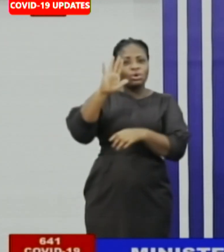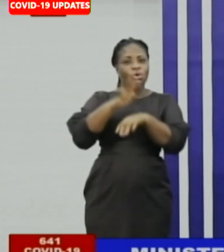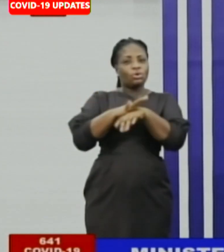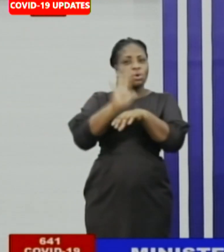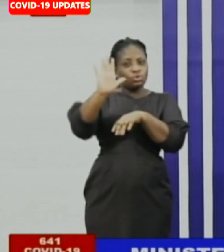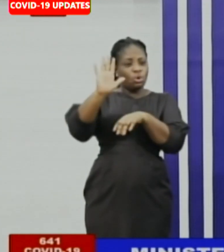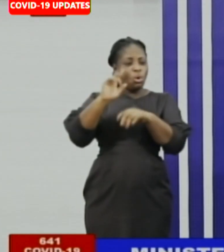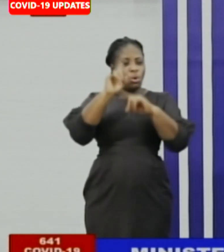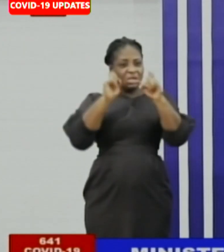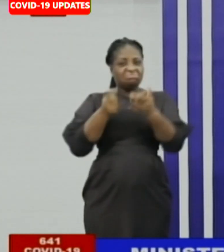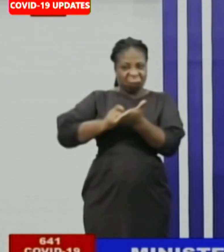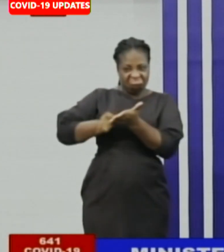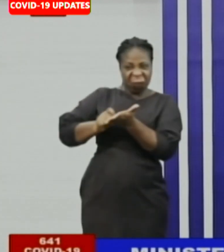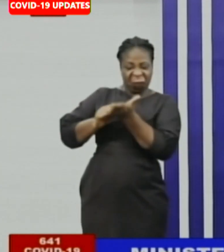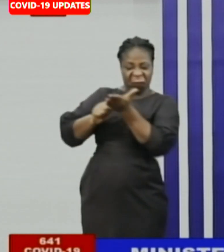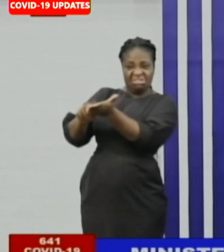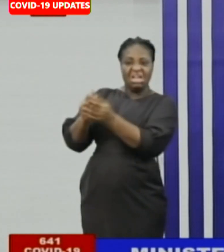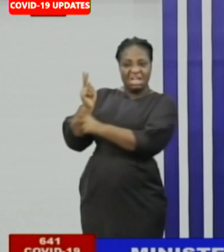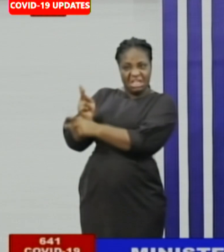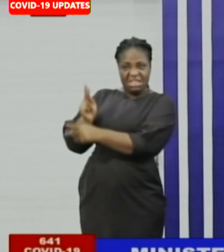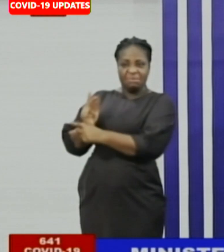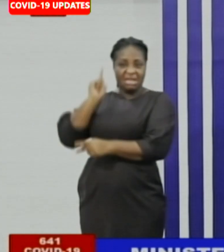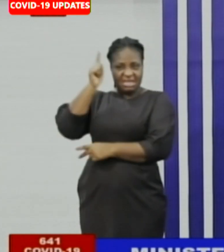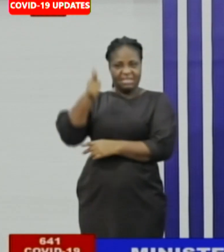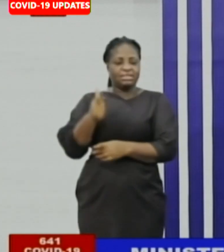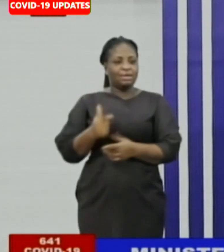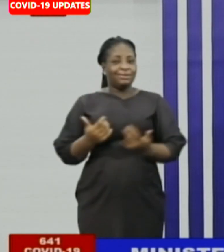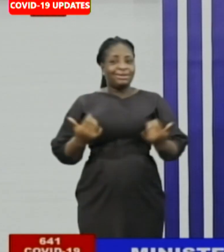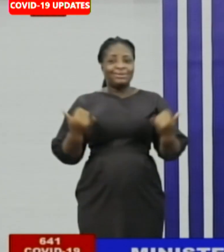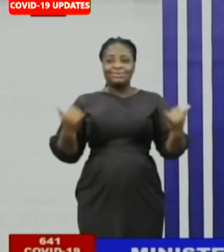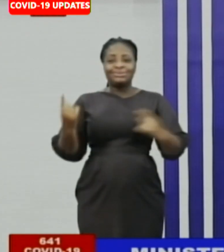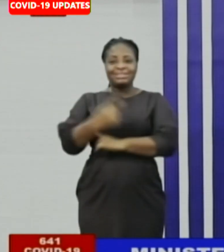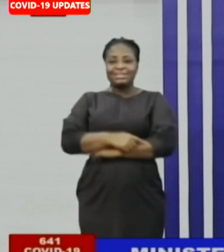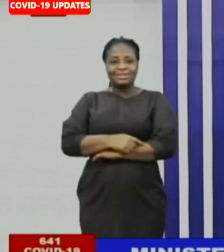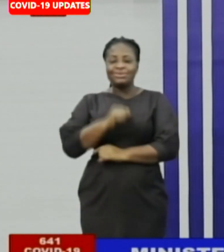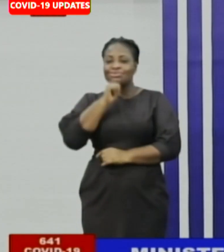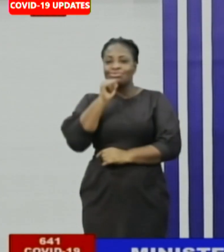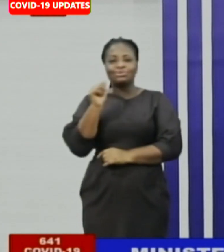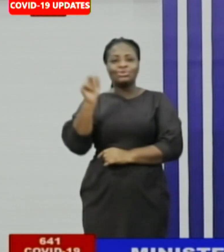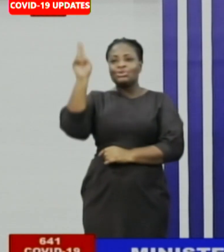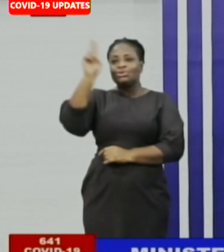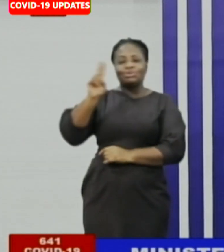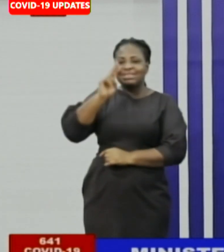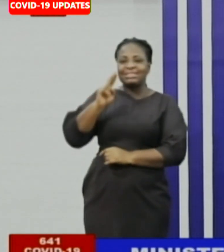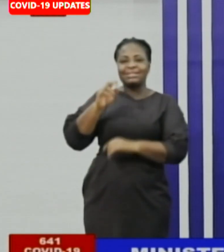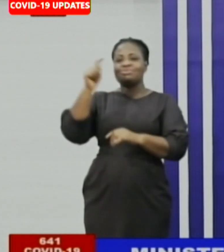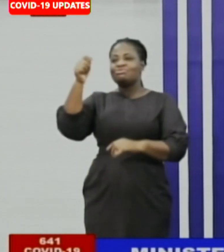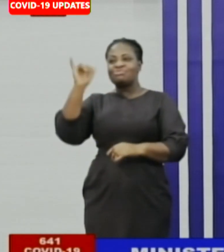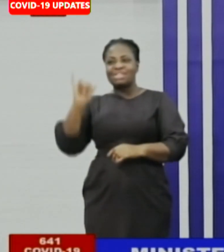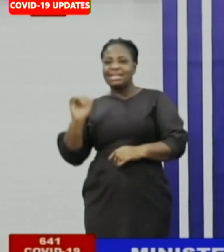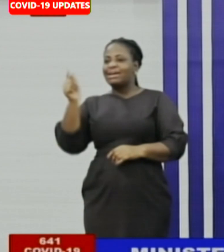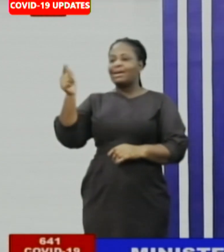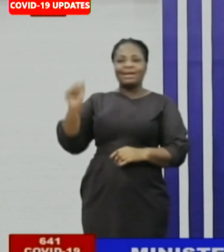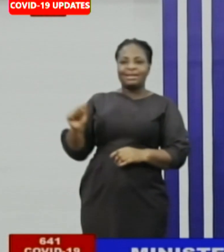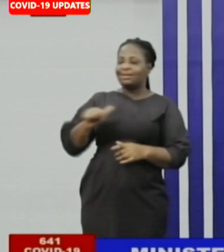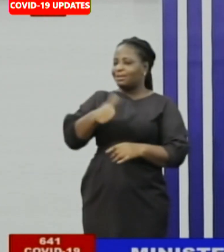You can make a note of them. We'll take them shortly. You will notice as well that today we are not doing translations into other local languages because, as we announced, working with the Bureau of Ghana